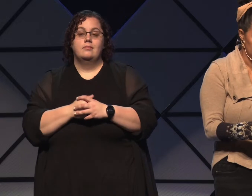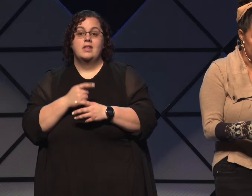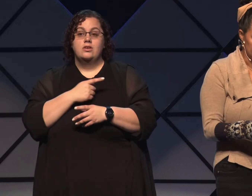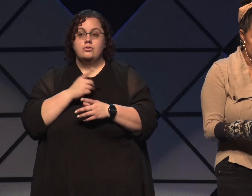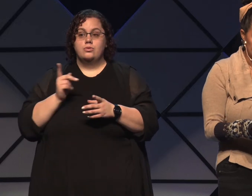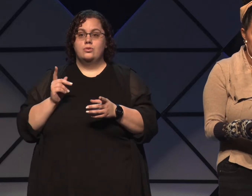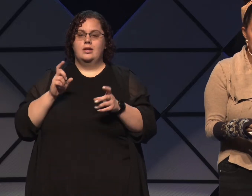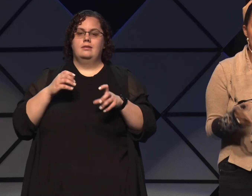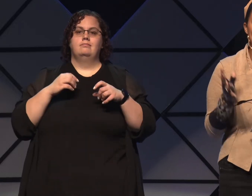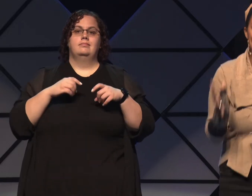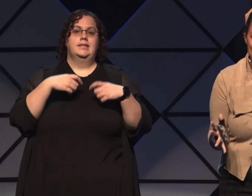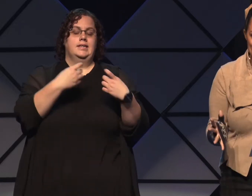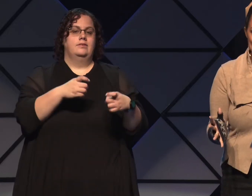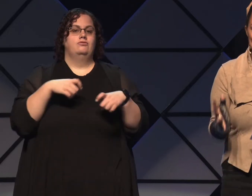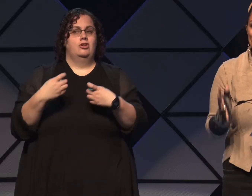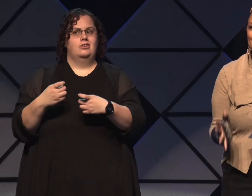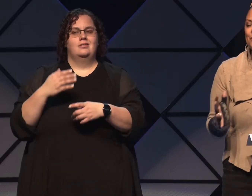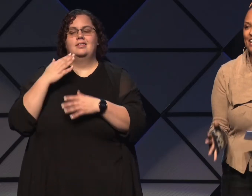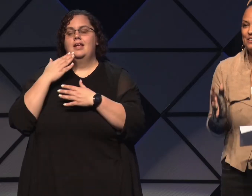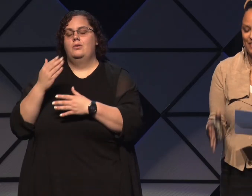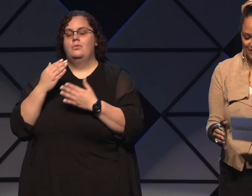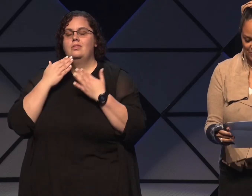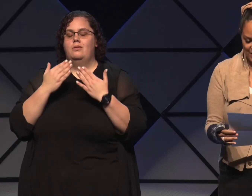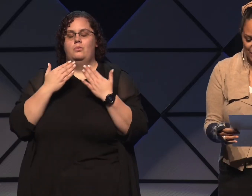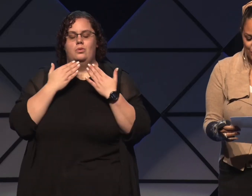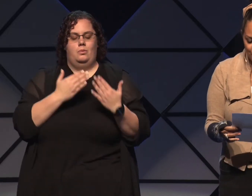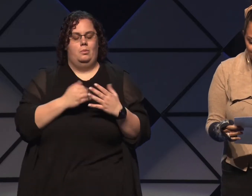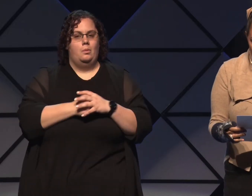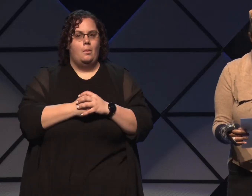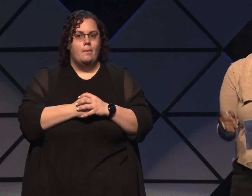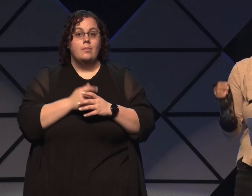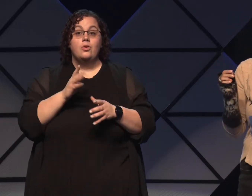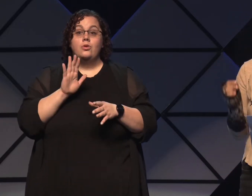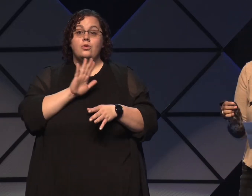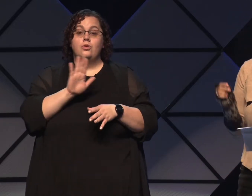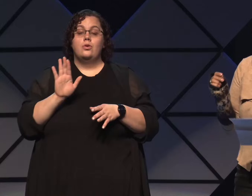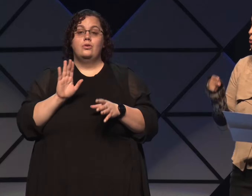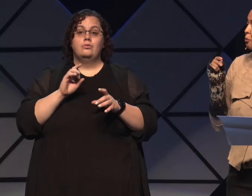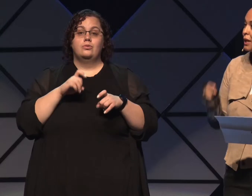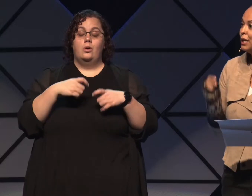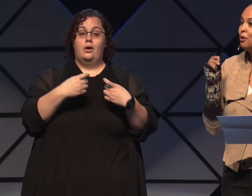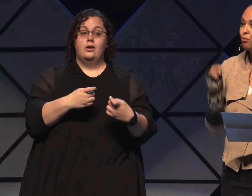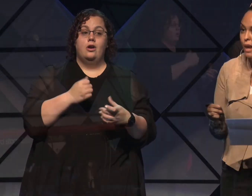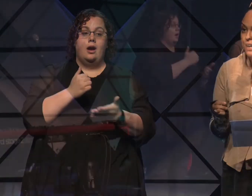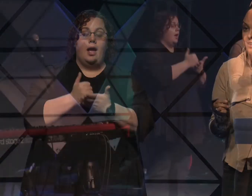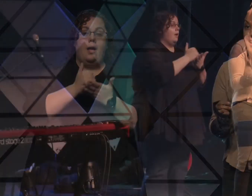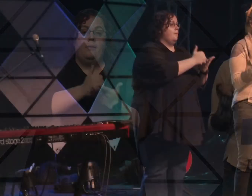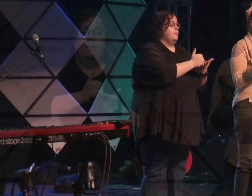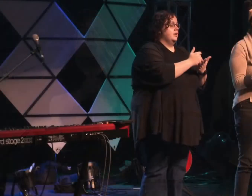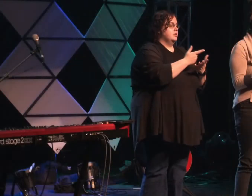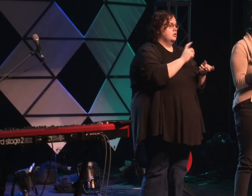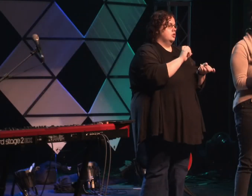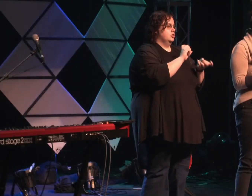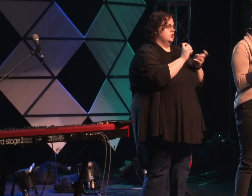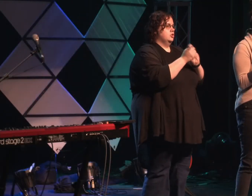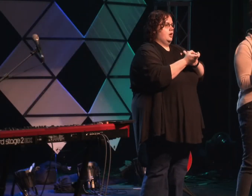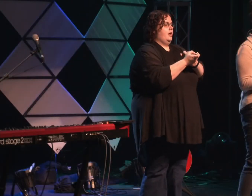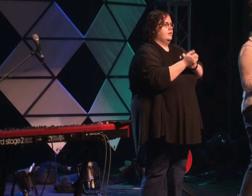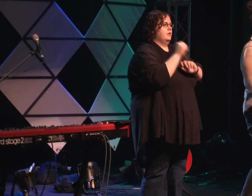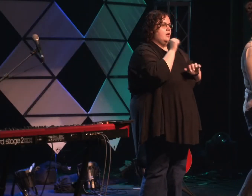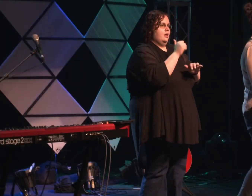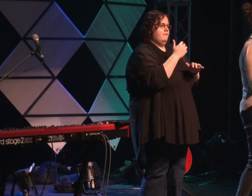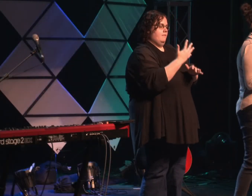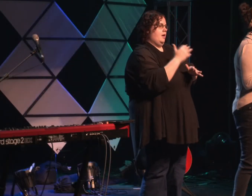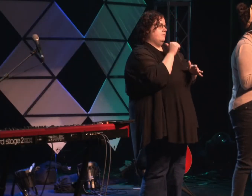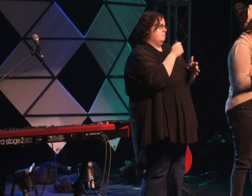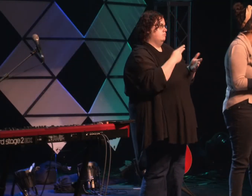so generously, thank you. Thank you, thank you, thank you. Your donations are helping to rewrite the 5 unacceptable truths